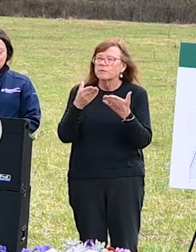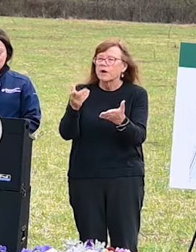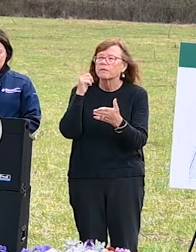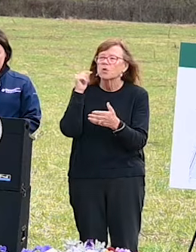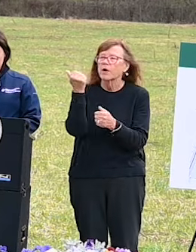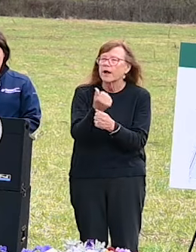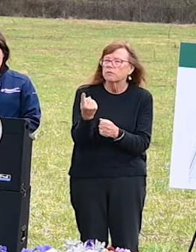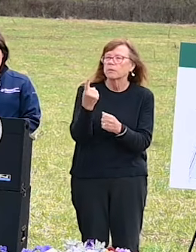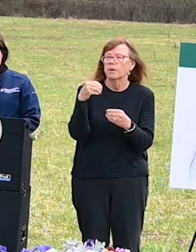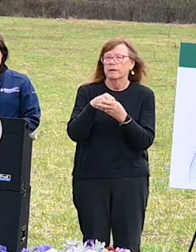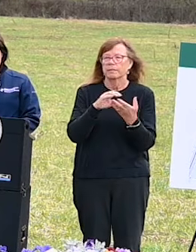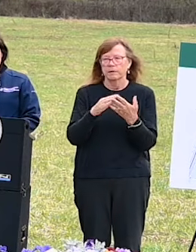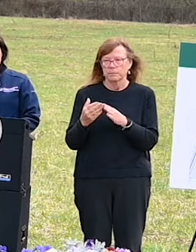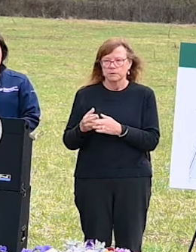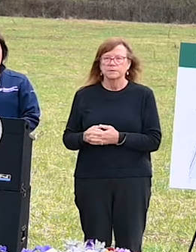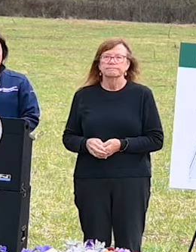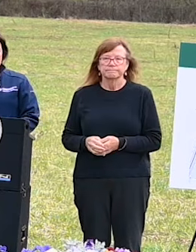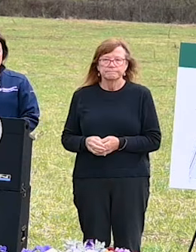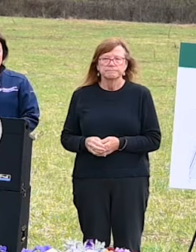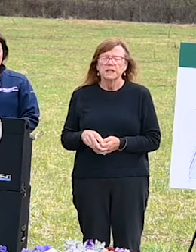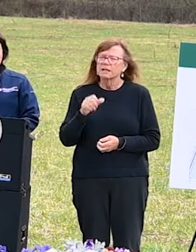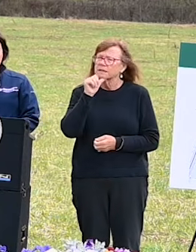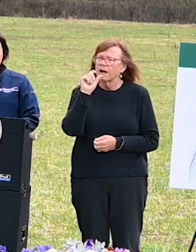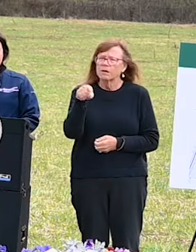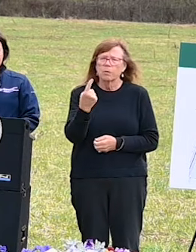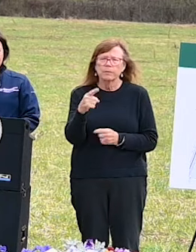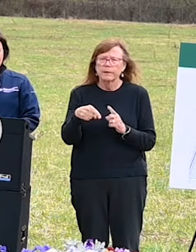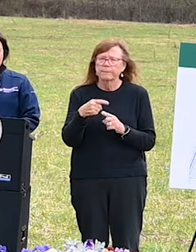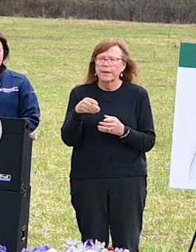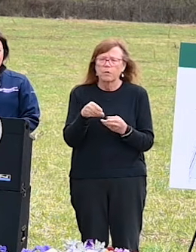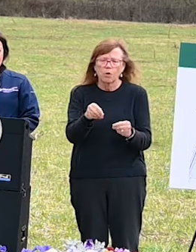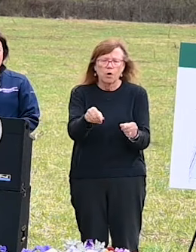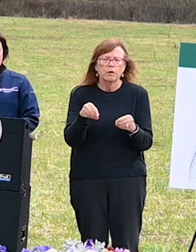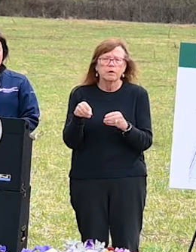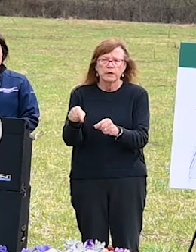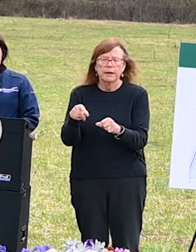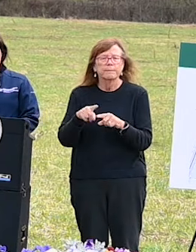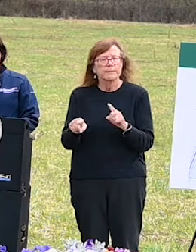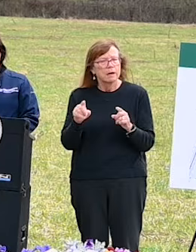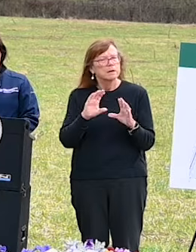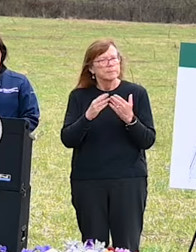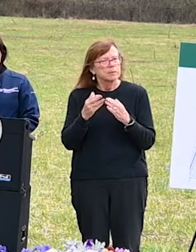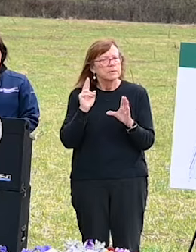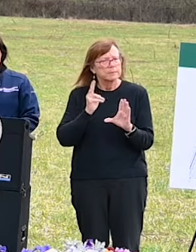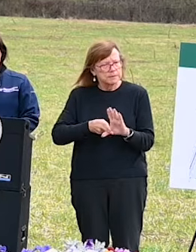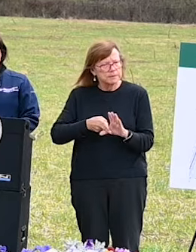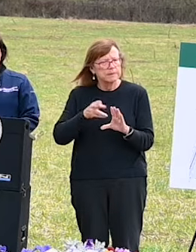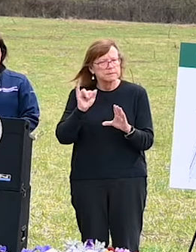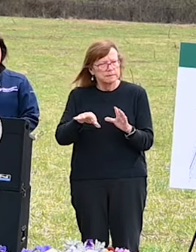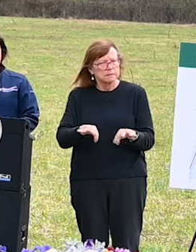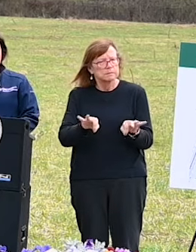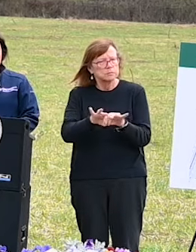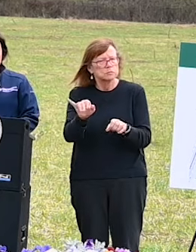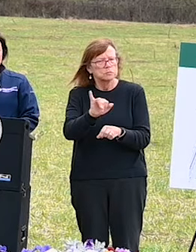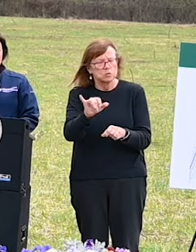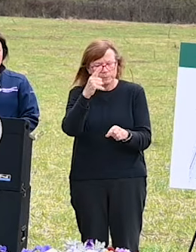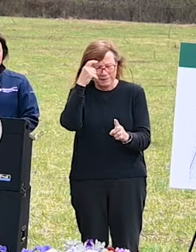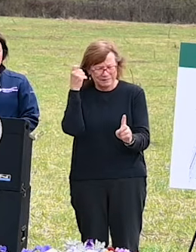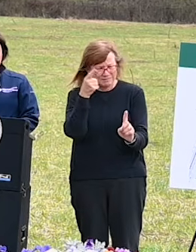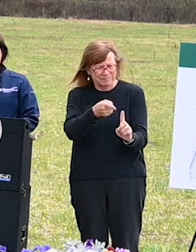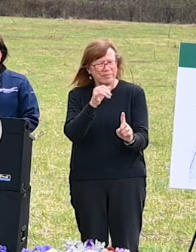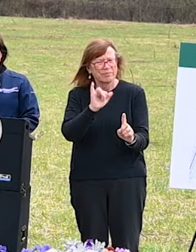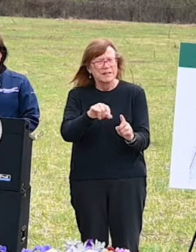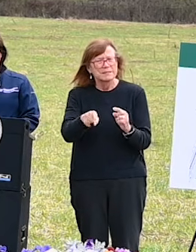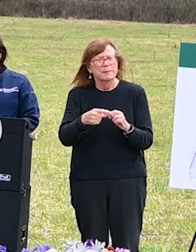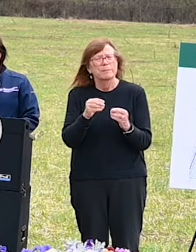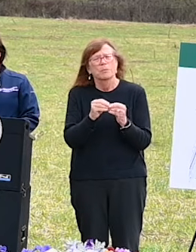everyone in our community. This is not just about gardening, it's about community participation, because ultimately it's also about